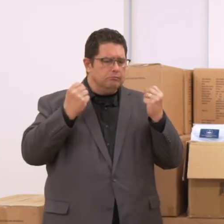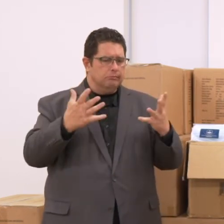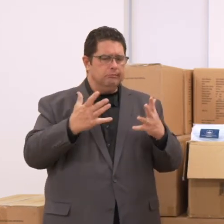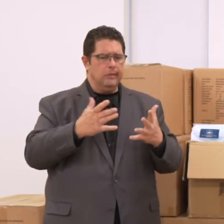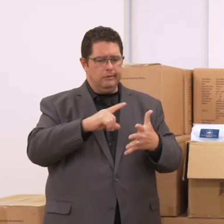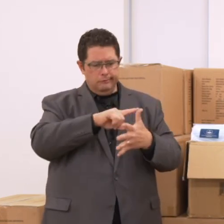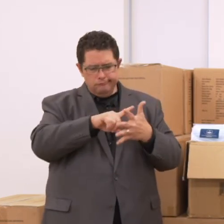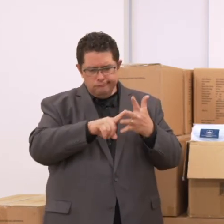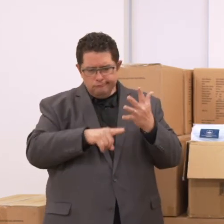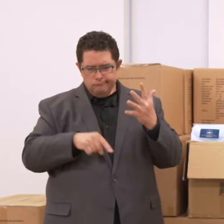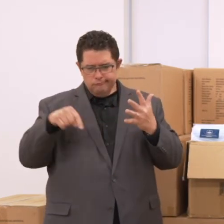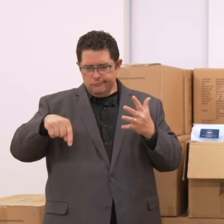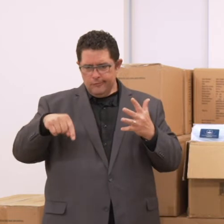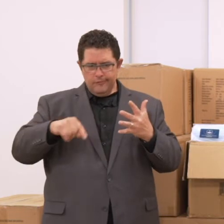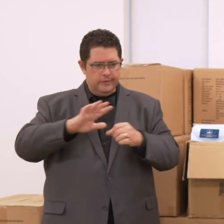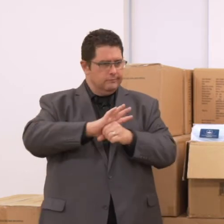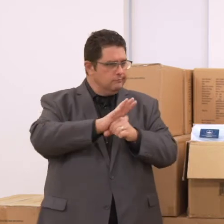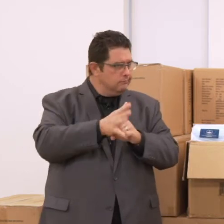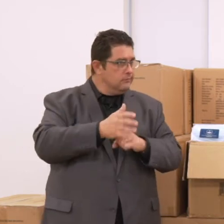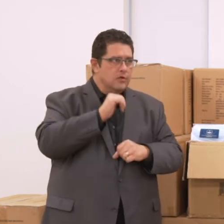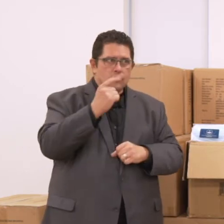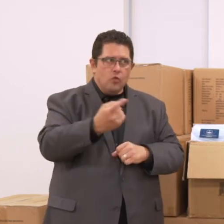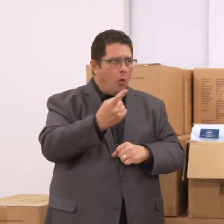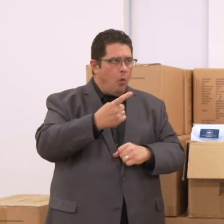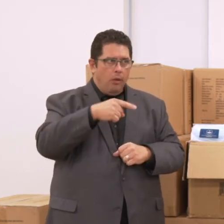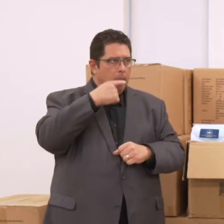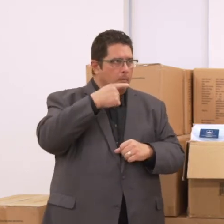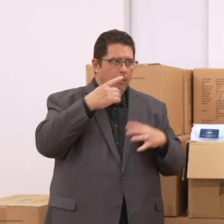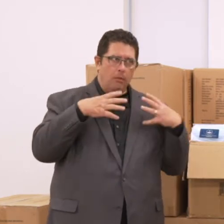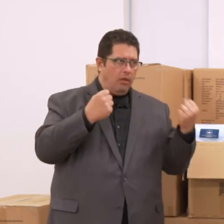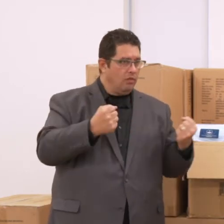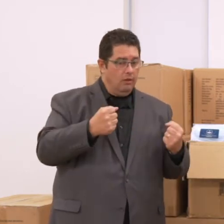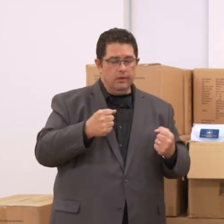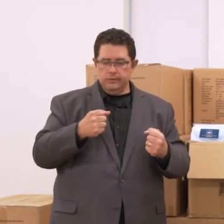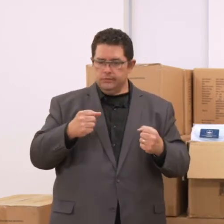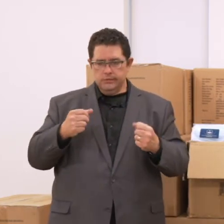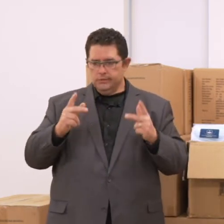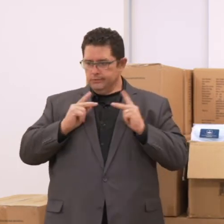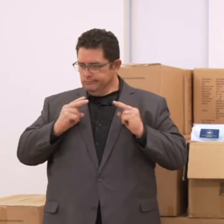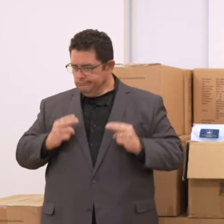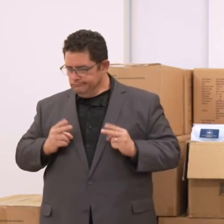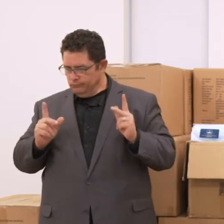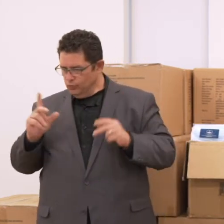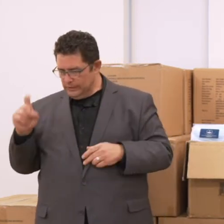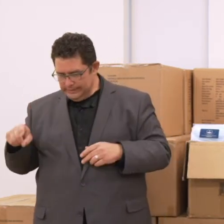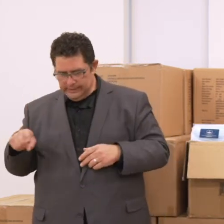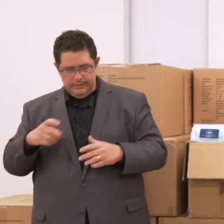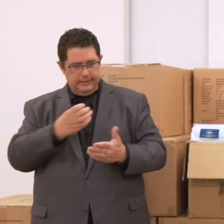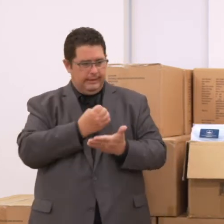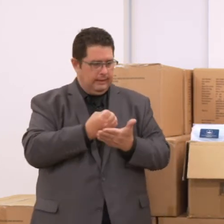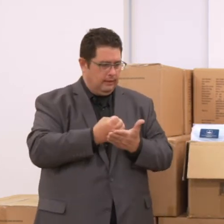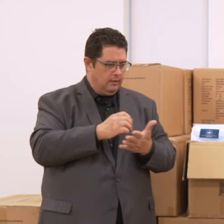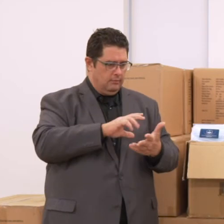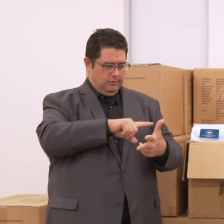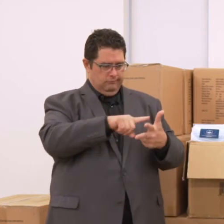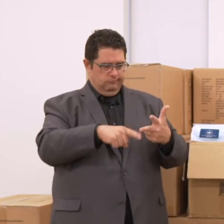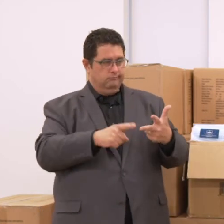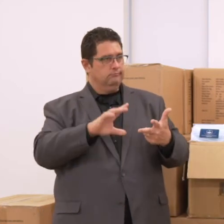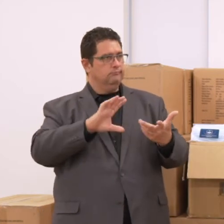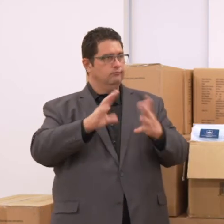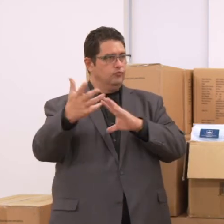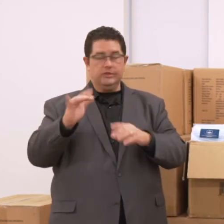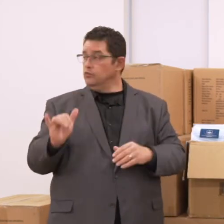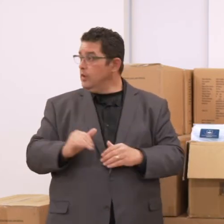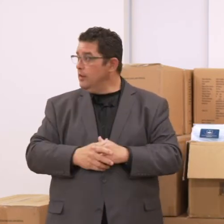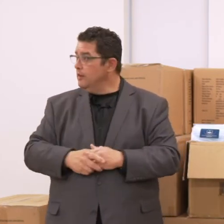this pandemic. This crisis is not just a public health crisis, it's a humanitarian crisis and an economic crisis as well. We do